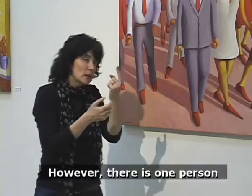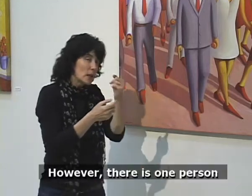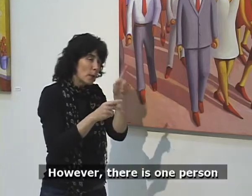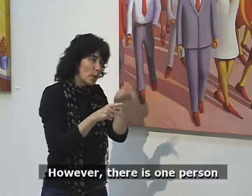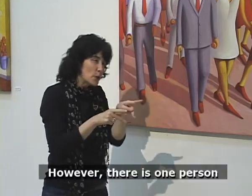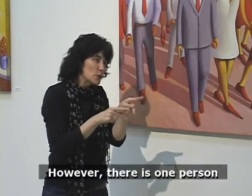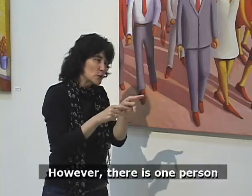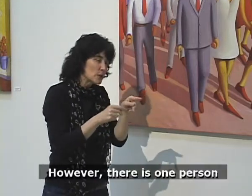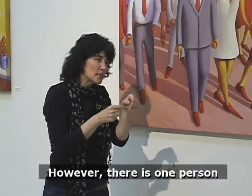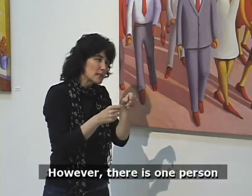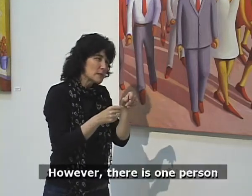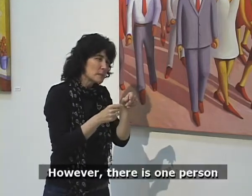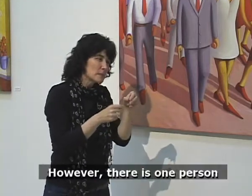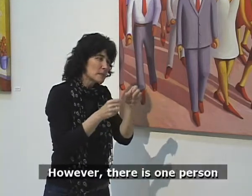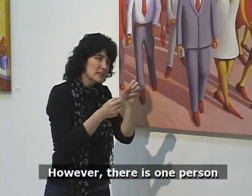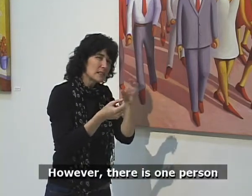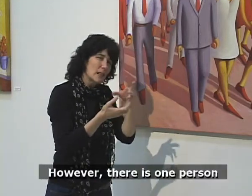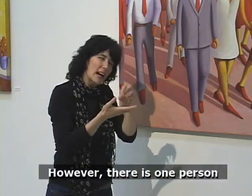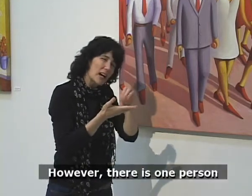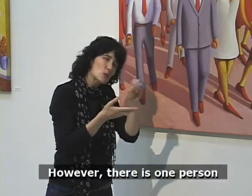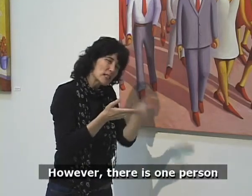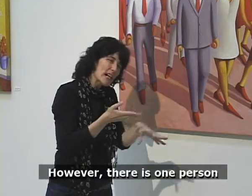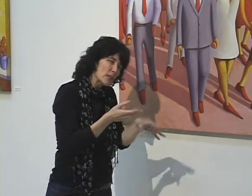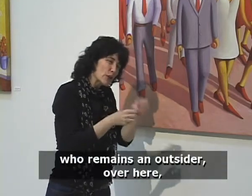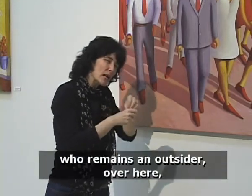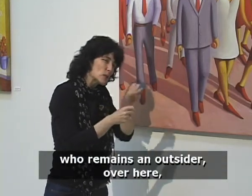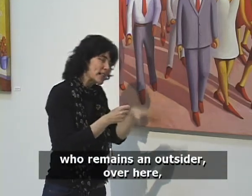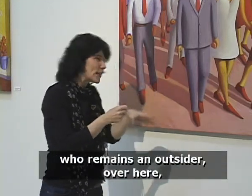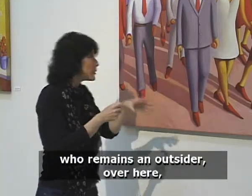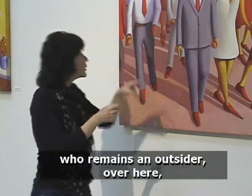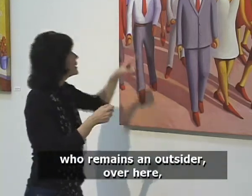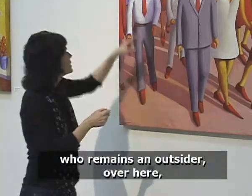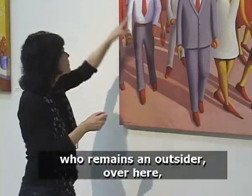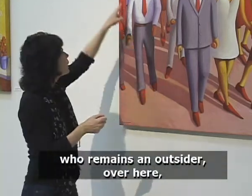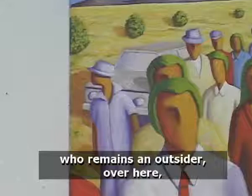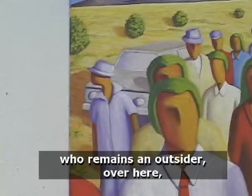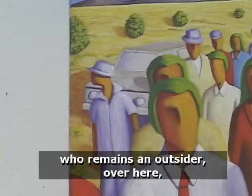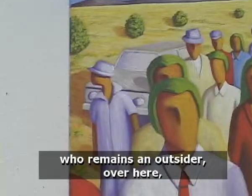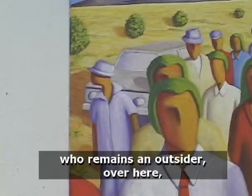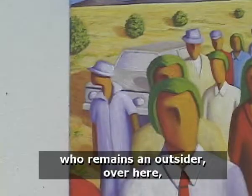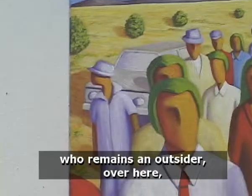However, there is one person who remains an outsider over here,